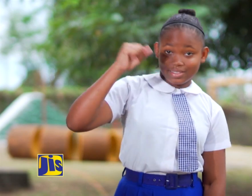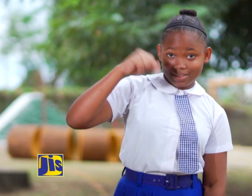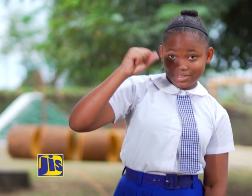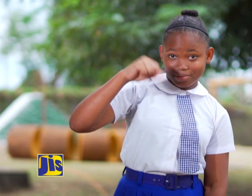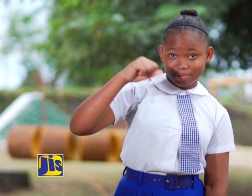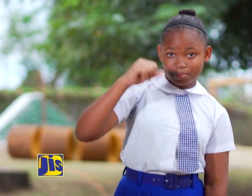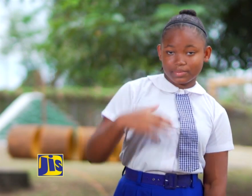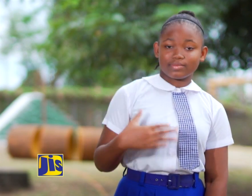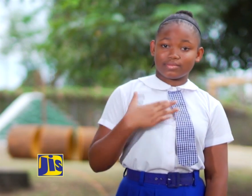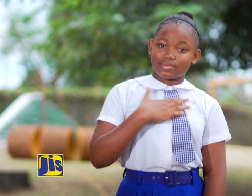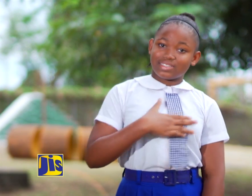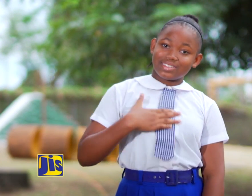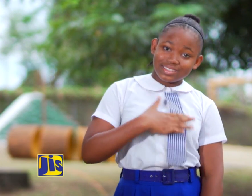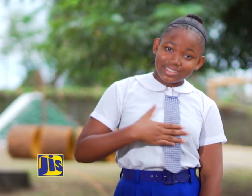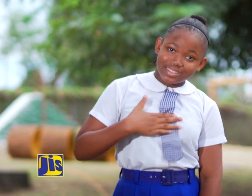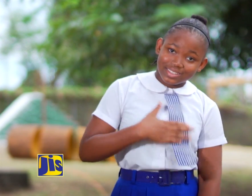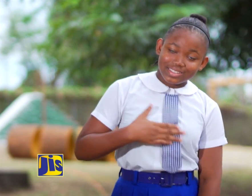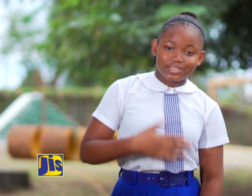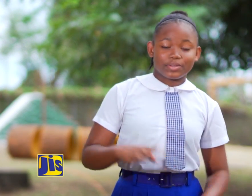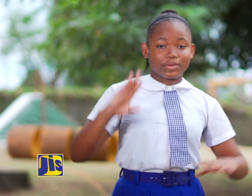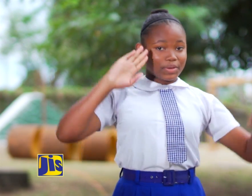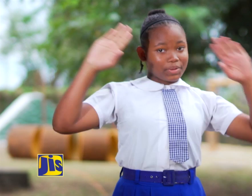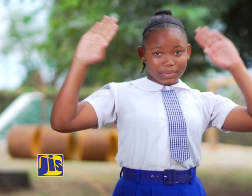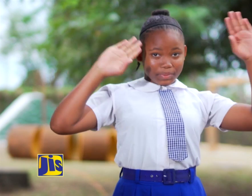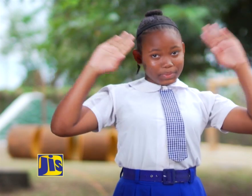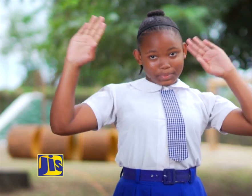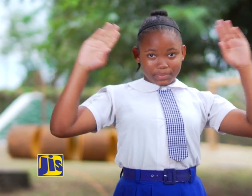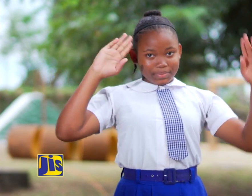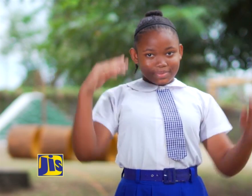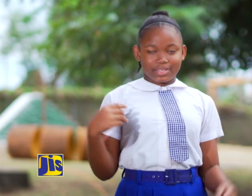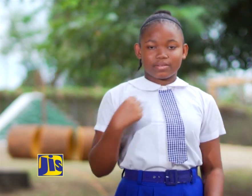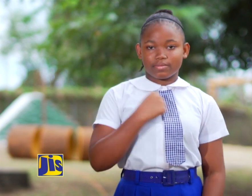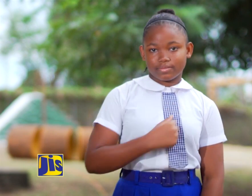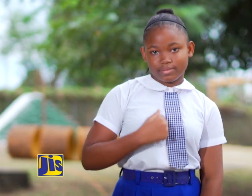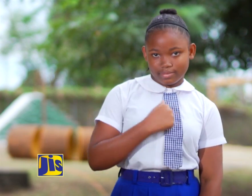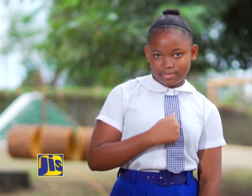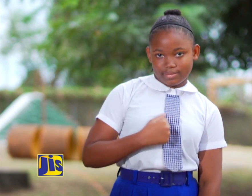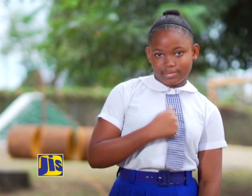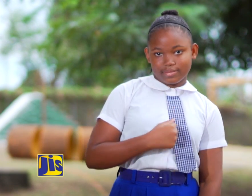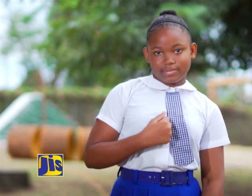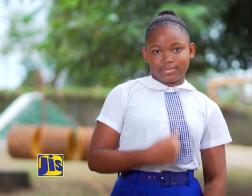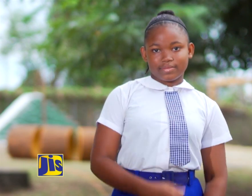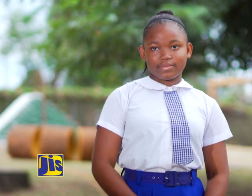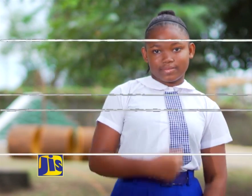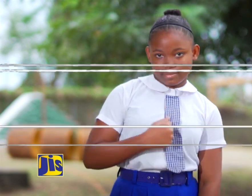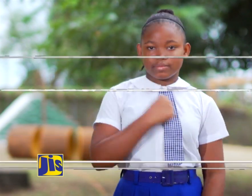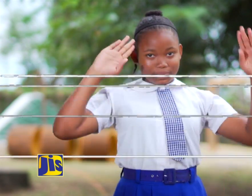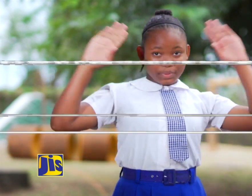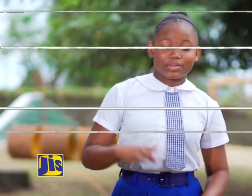Yes. Please. Hello. I'm sorry.